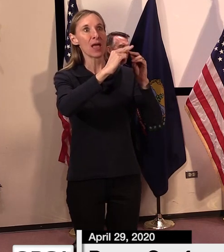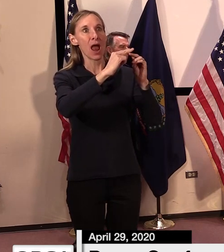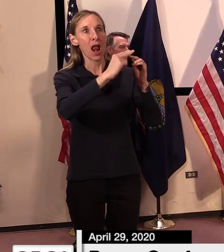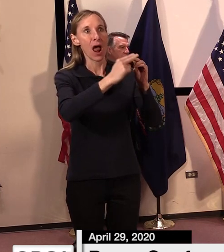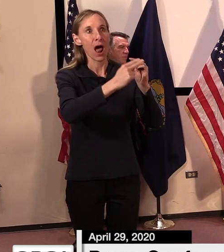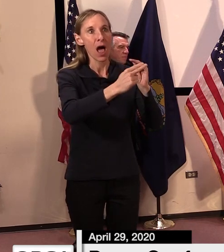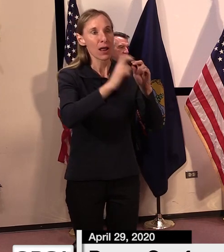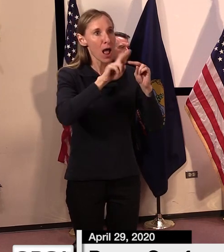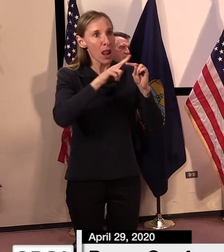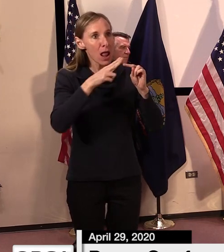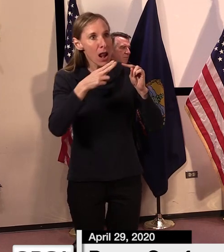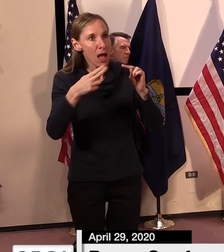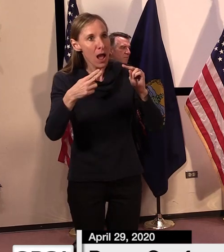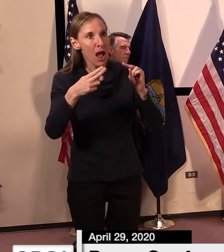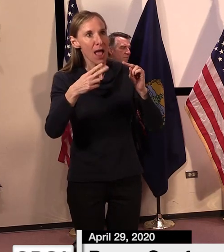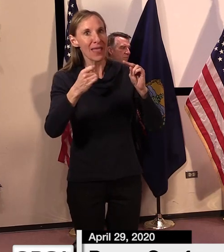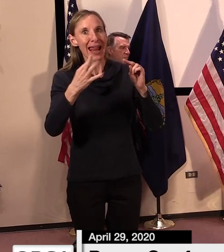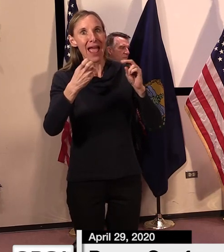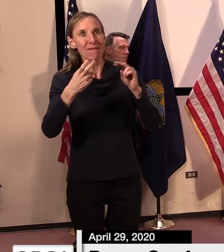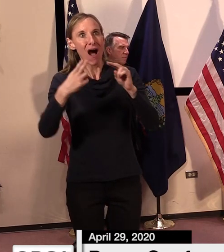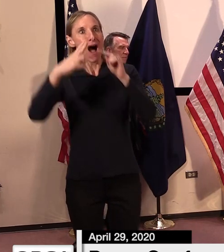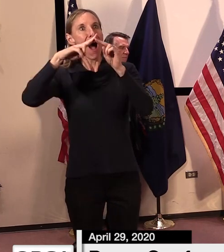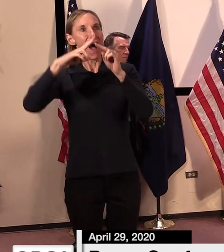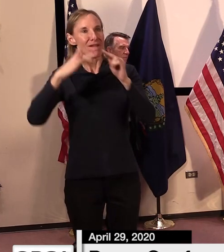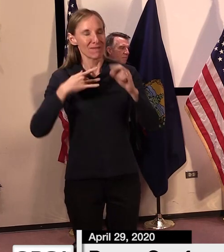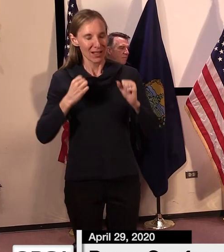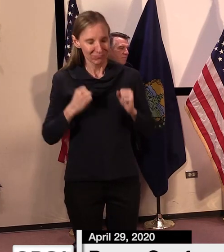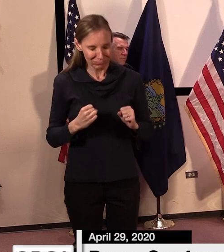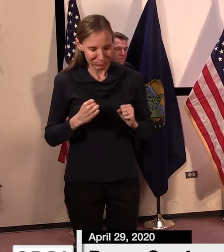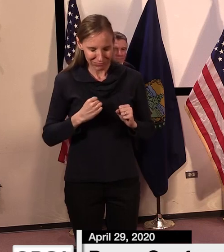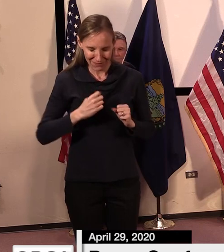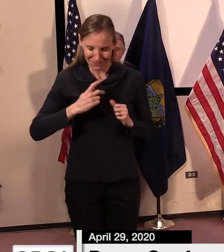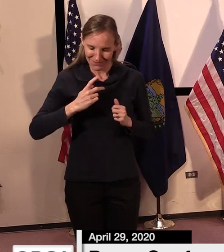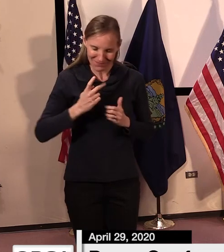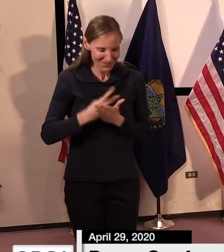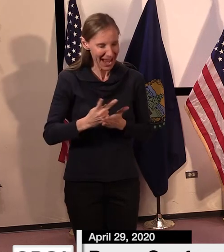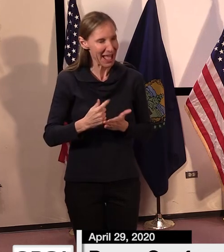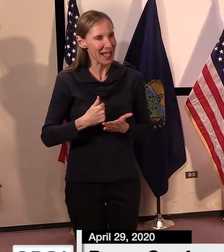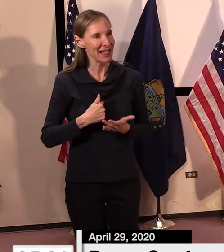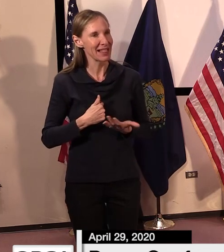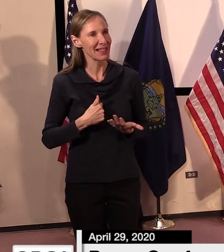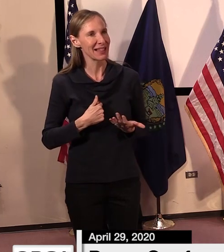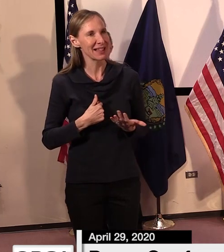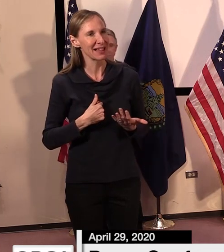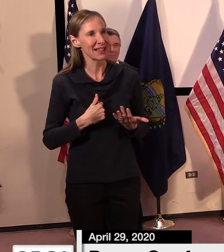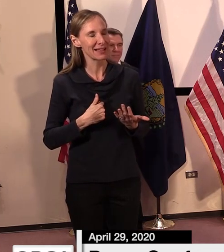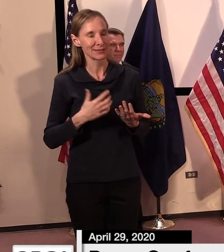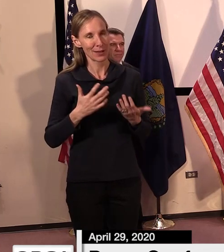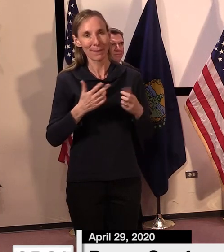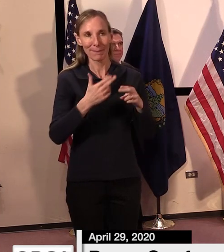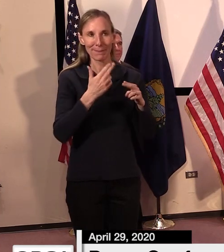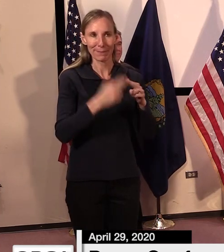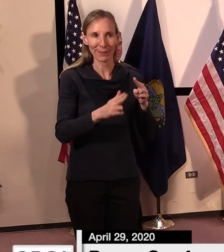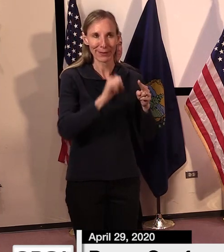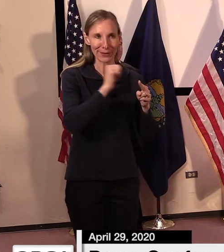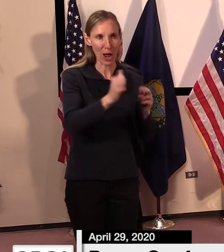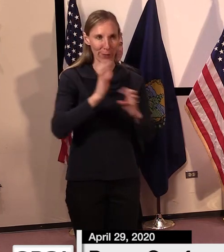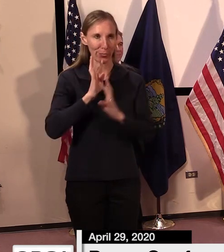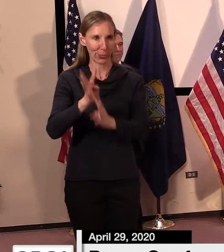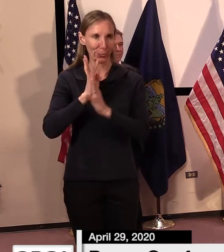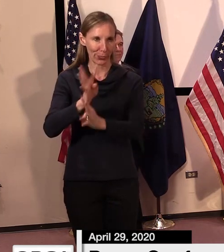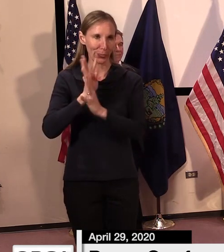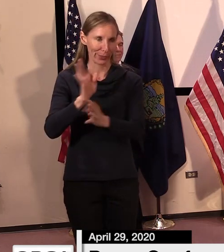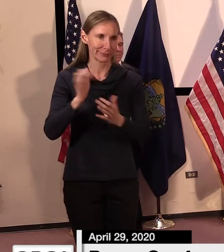rises. So yeah, my question, in short, not that short, but is there any way to